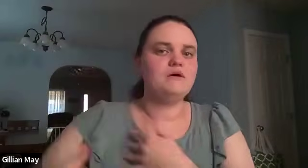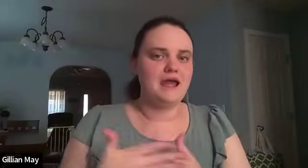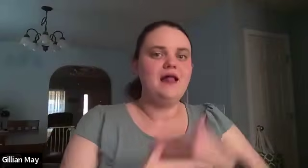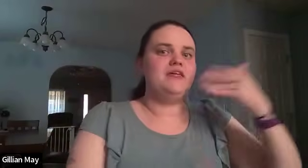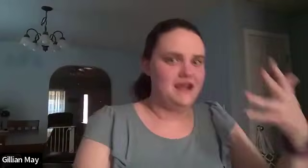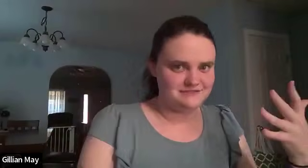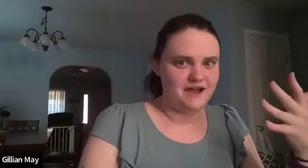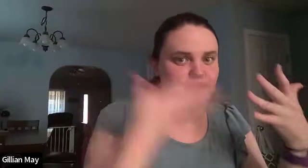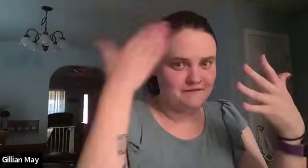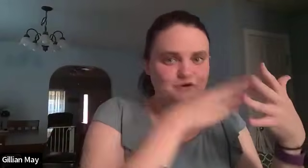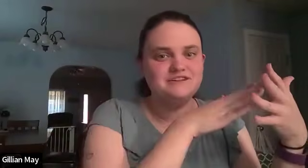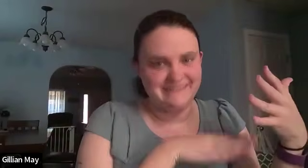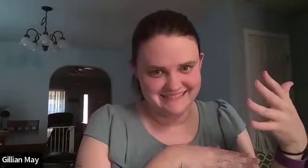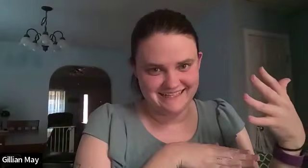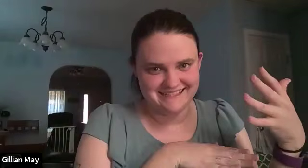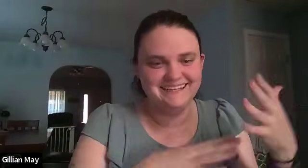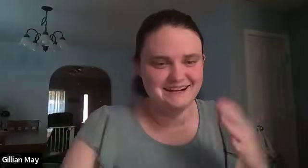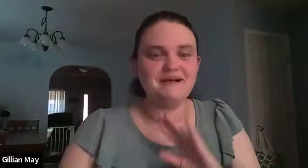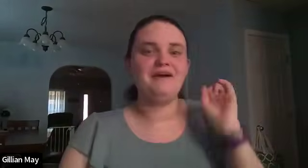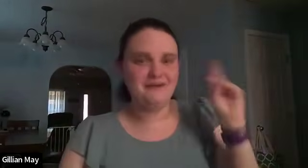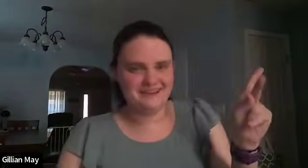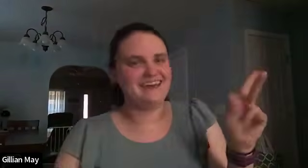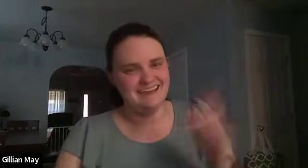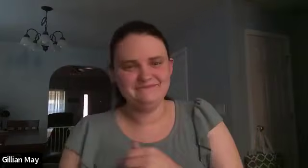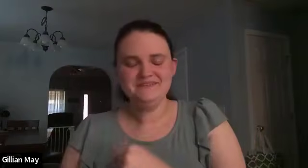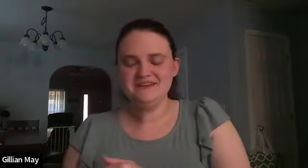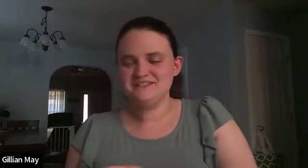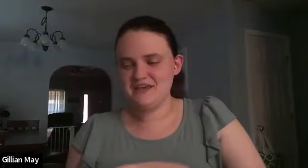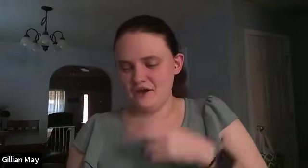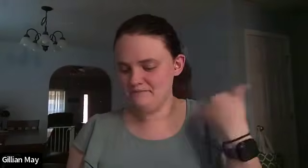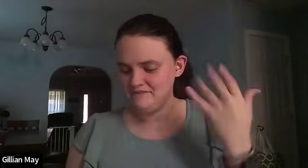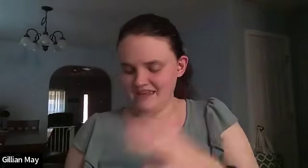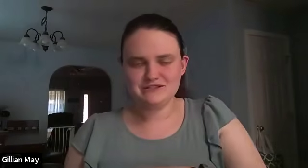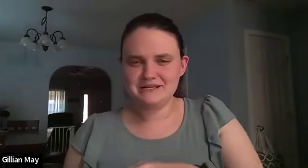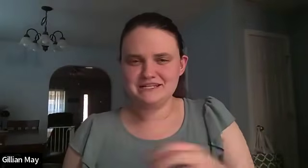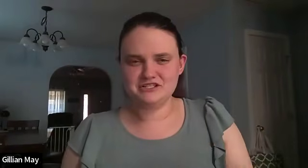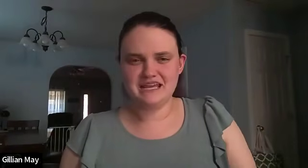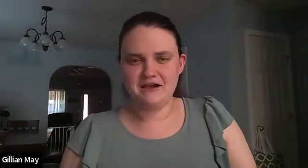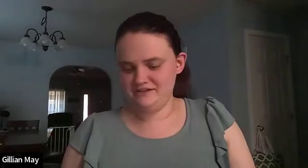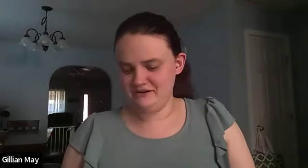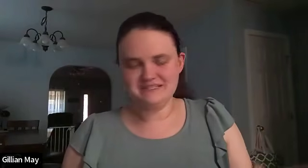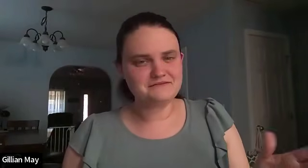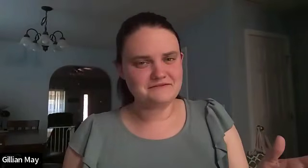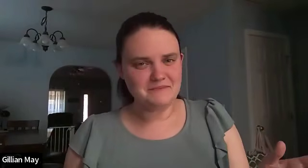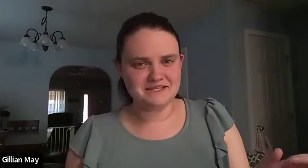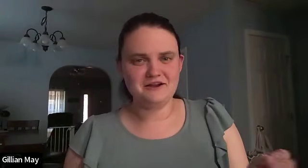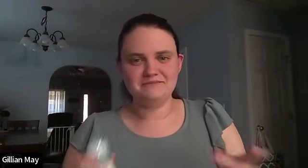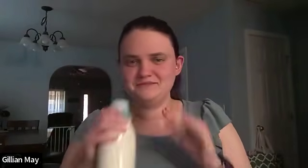okay. The next five, we're going to focus on these kids. And I'm like, okay. So it's always interesting how, different families are.